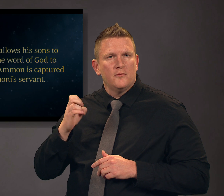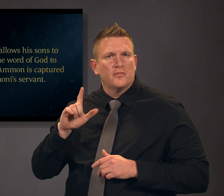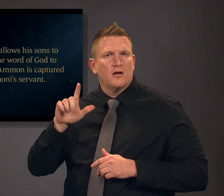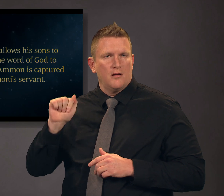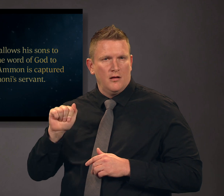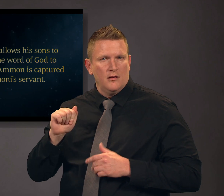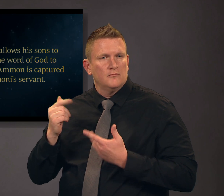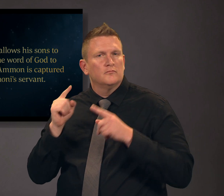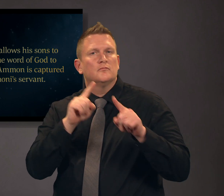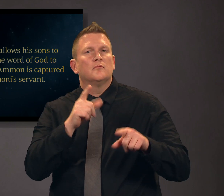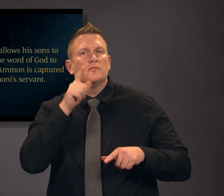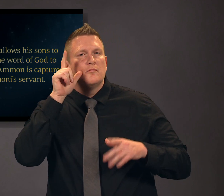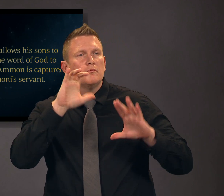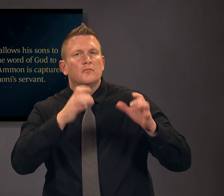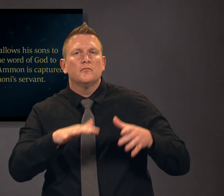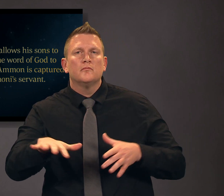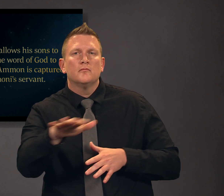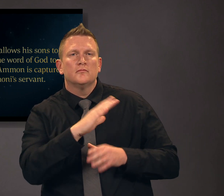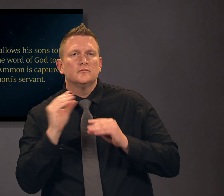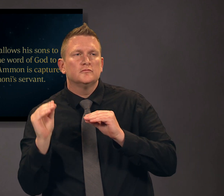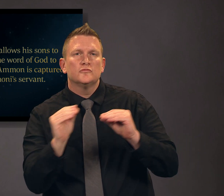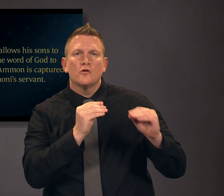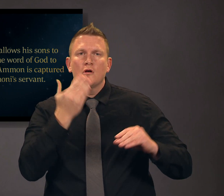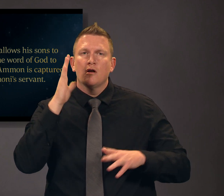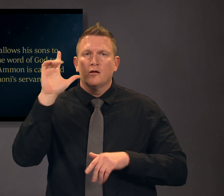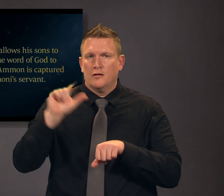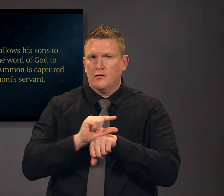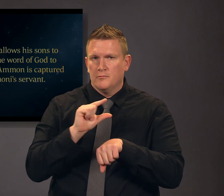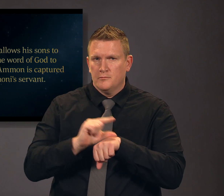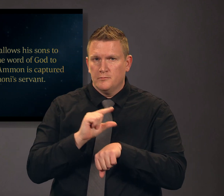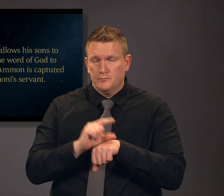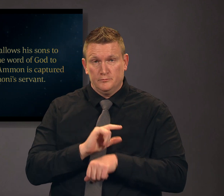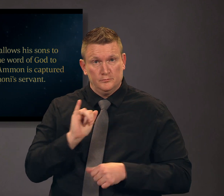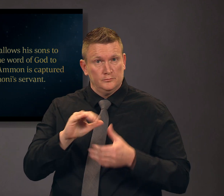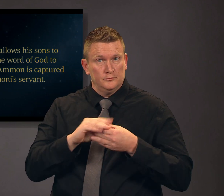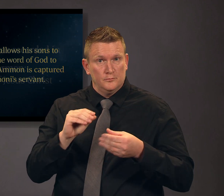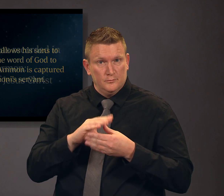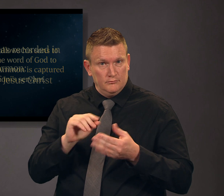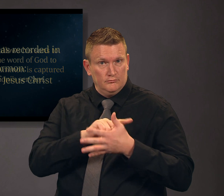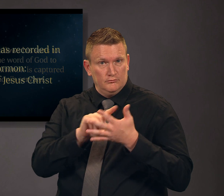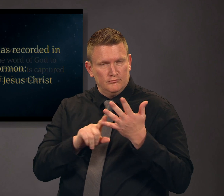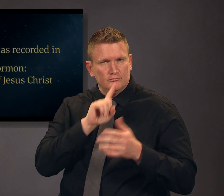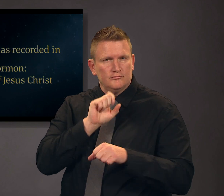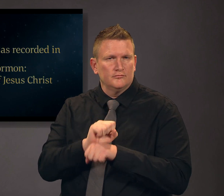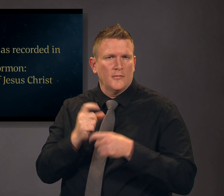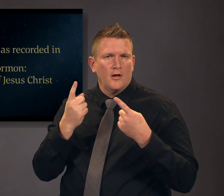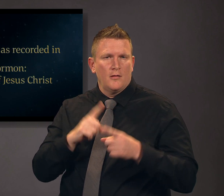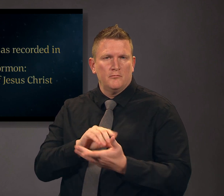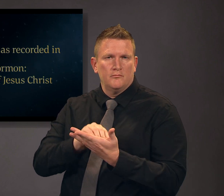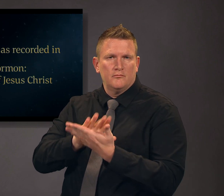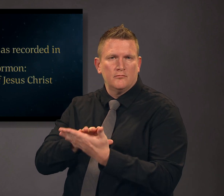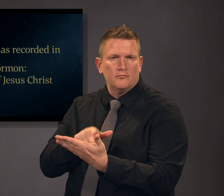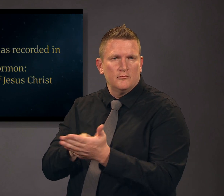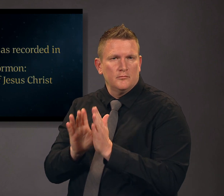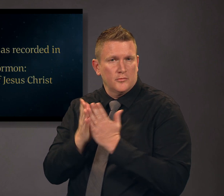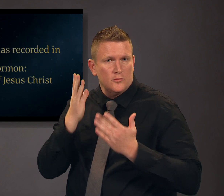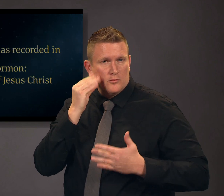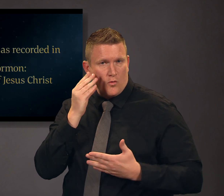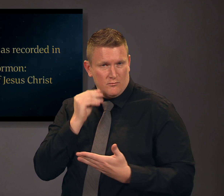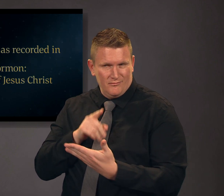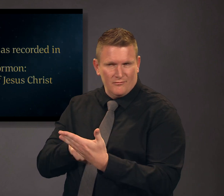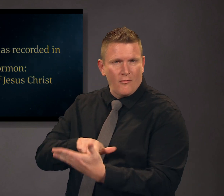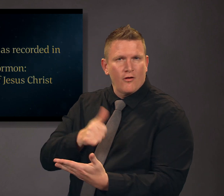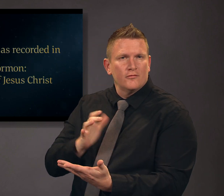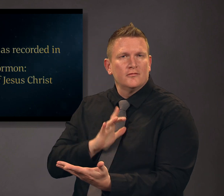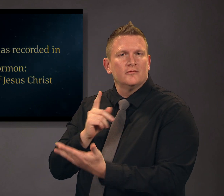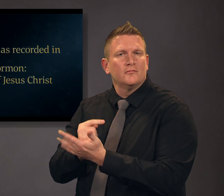Lamanites. Ammon is captured and offers to be King Lamoni's servant. Based on actual events as